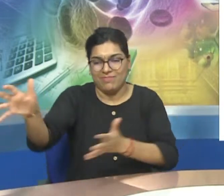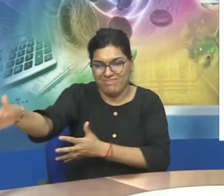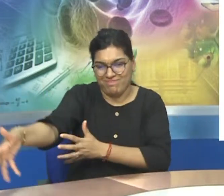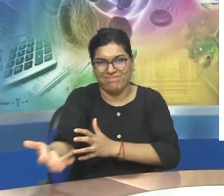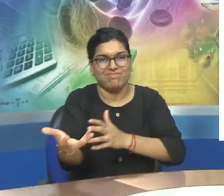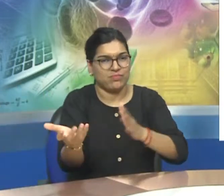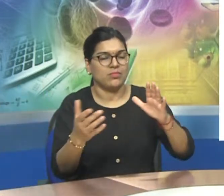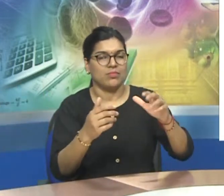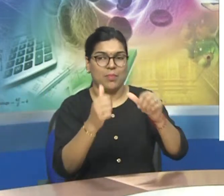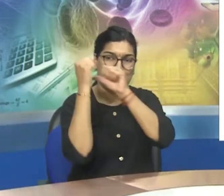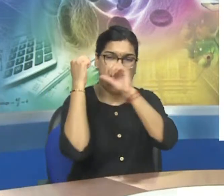Dump.